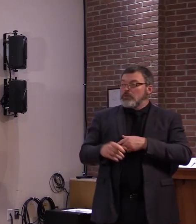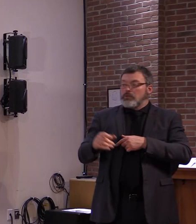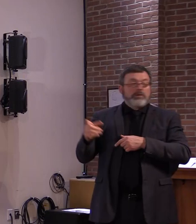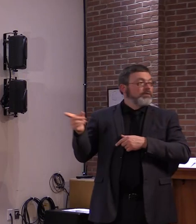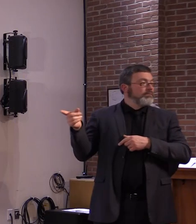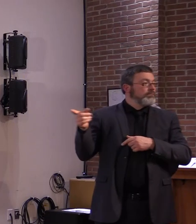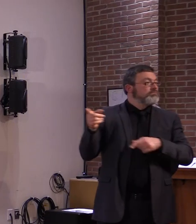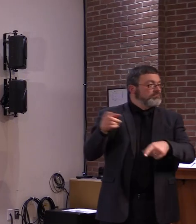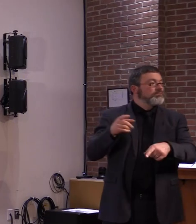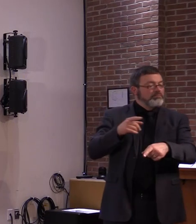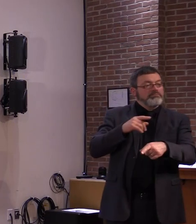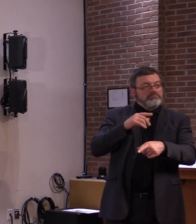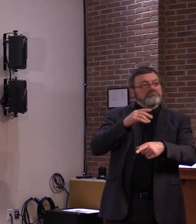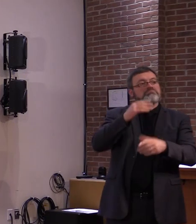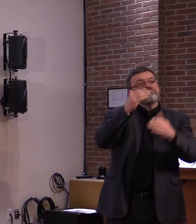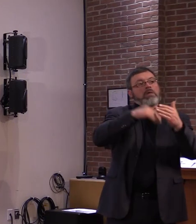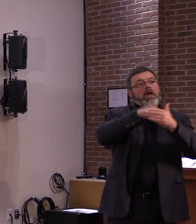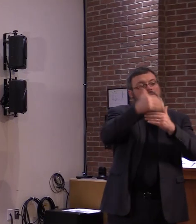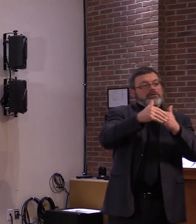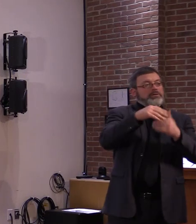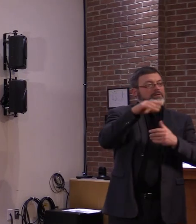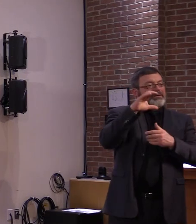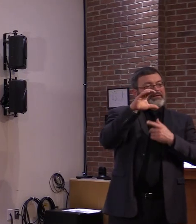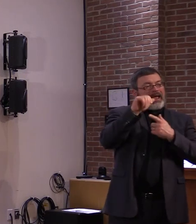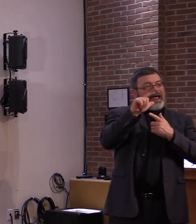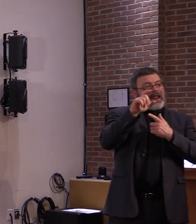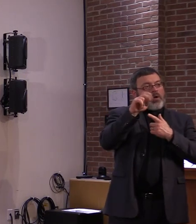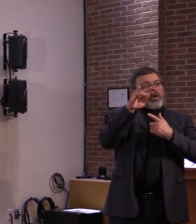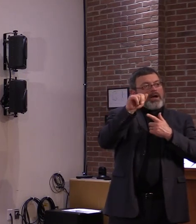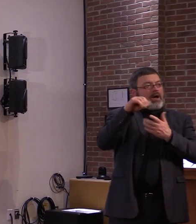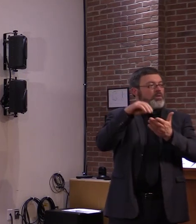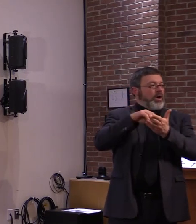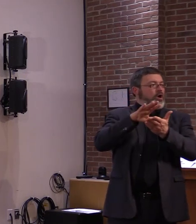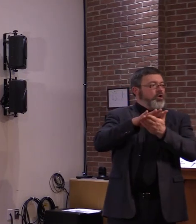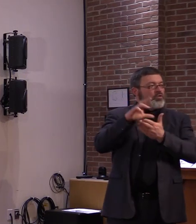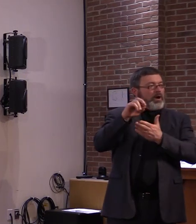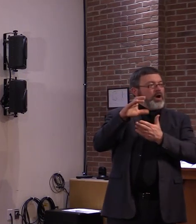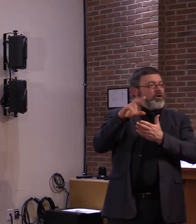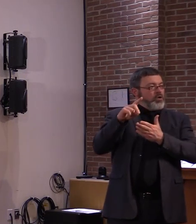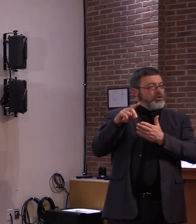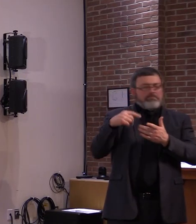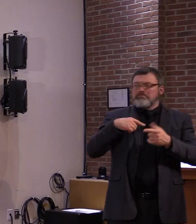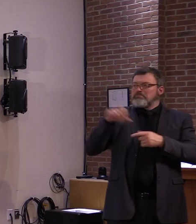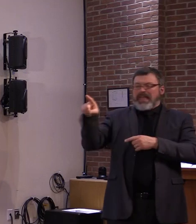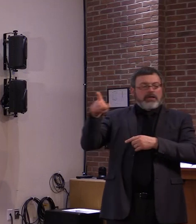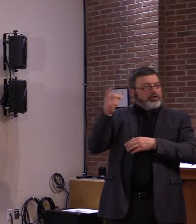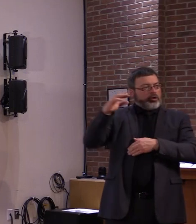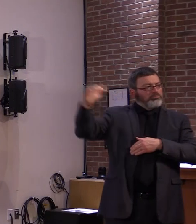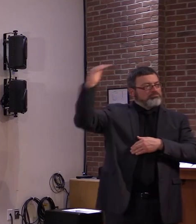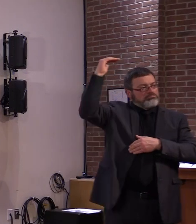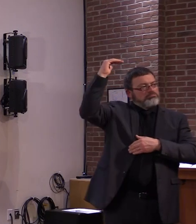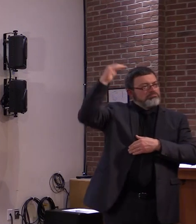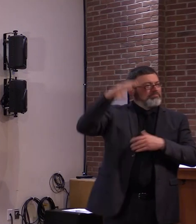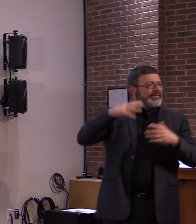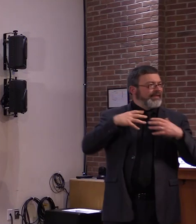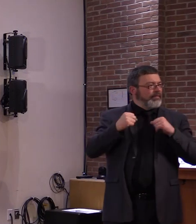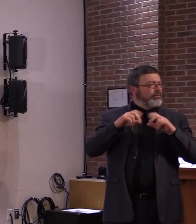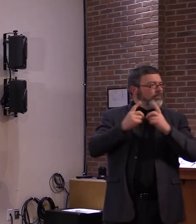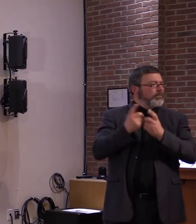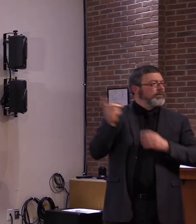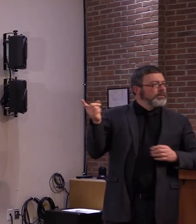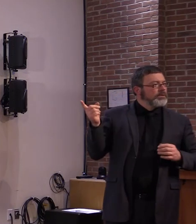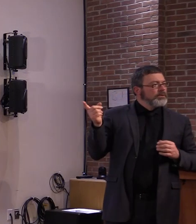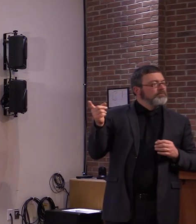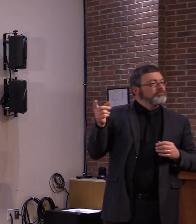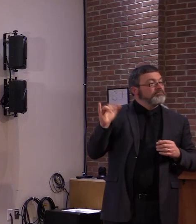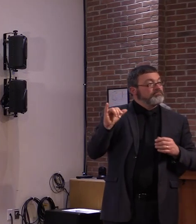Good afternoon. This is for Dr. Levine. Just over 3 weeks ago, there were only 51 positive cases in the Northeast Kingdom.